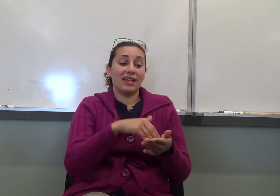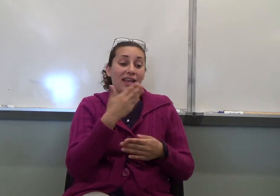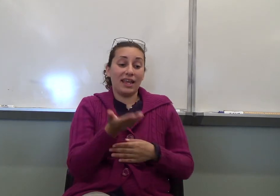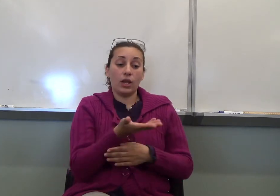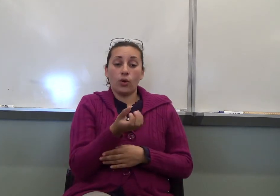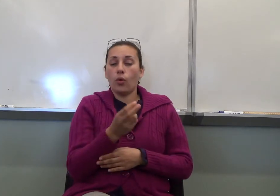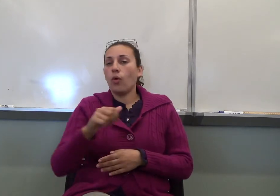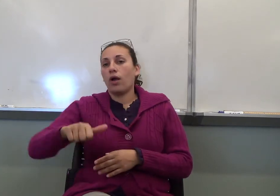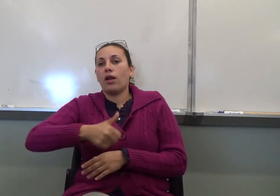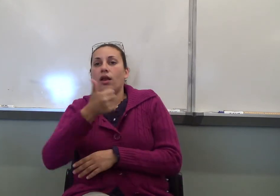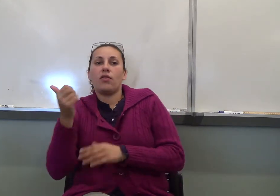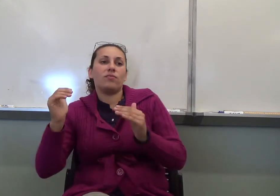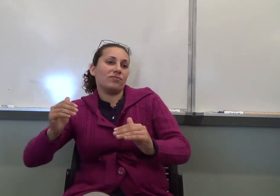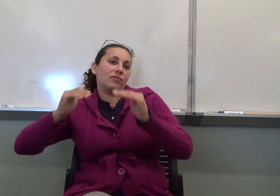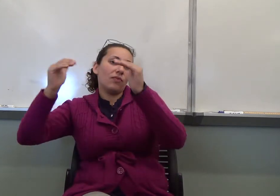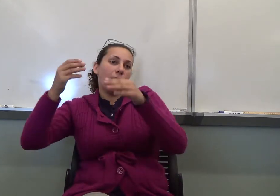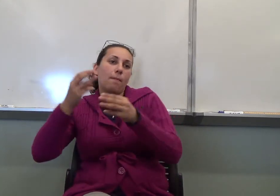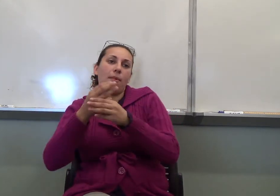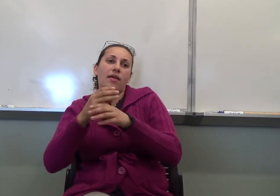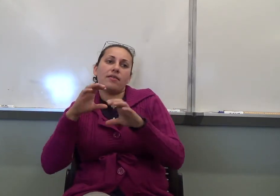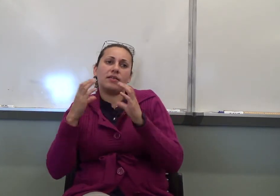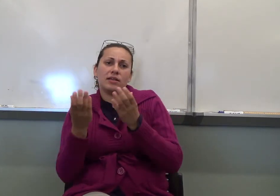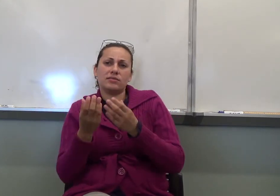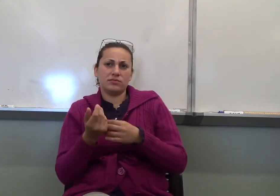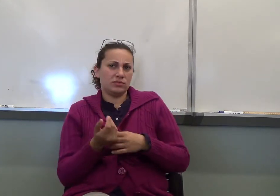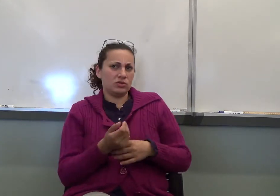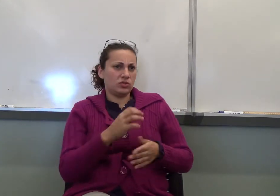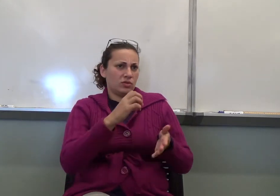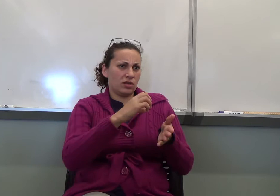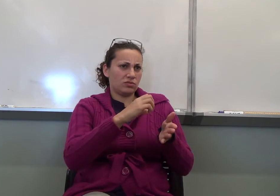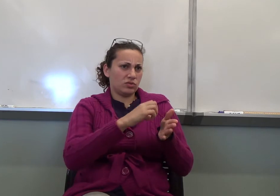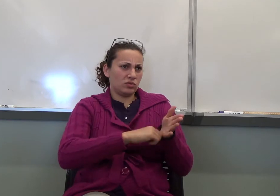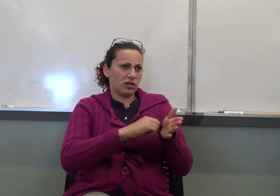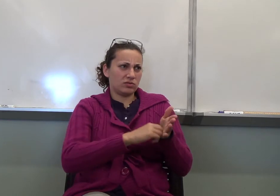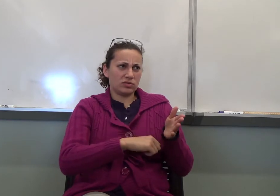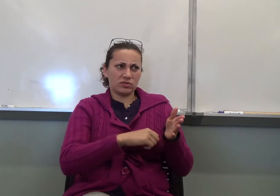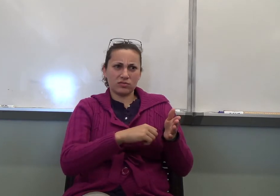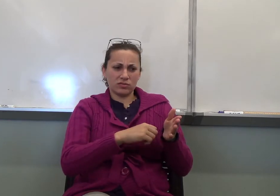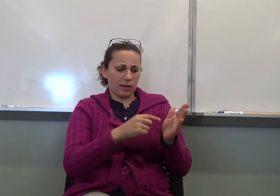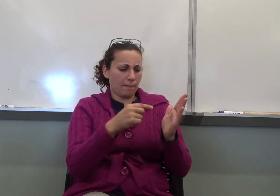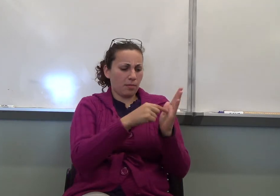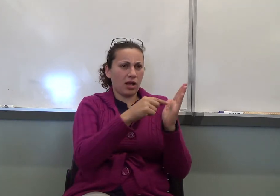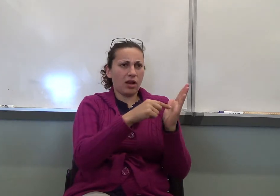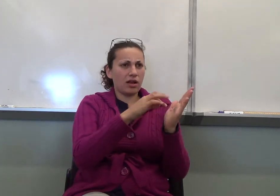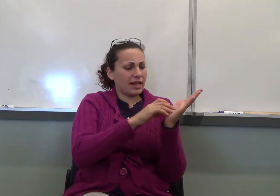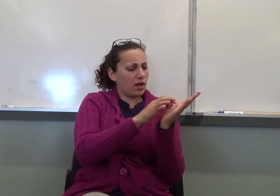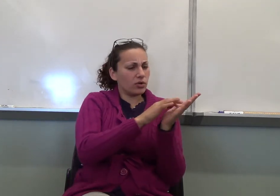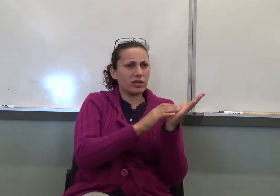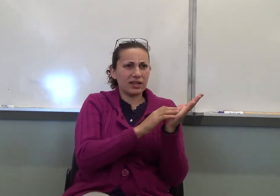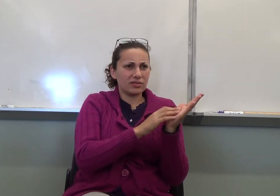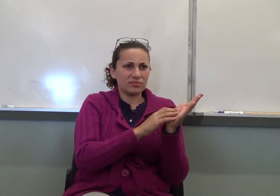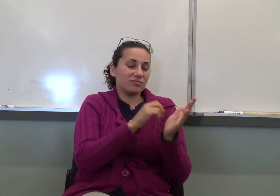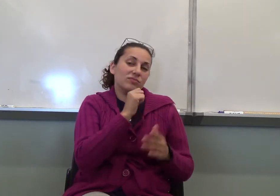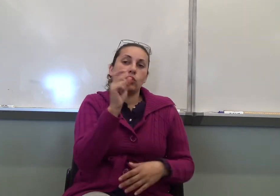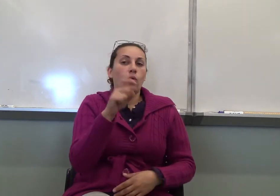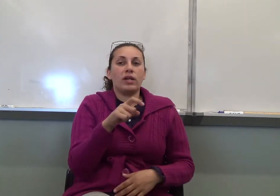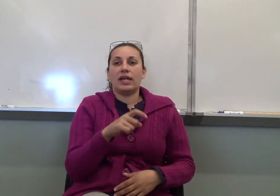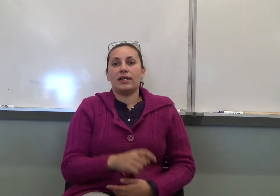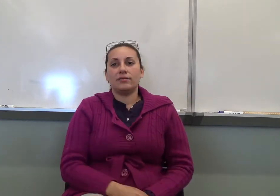have. What's the subtraction key on the computer for, the calculator? Useless now. No, I'm kidding. You can still